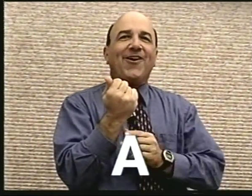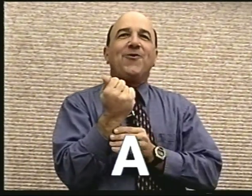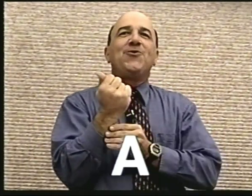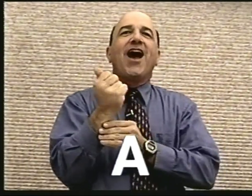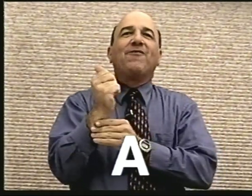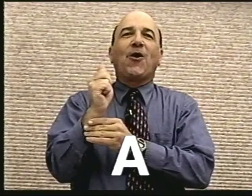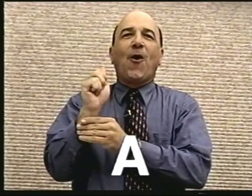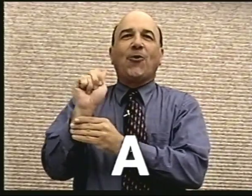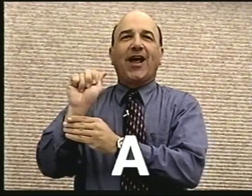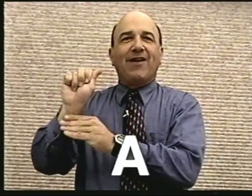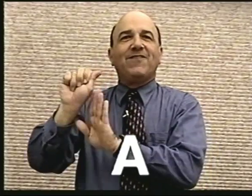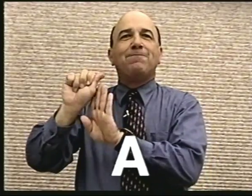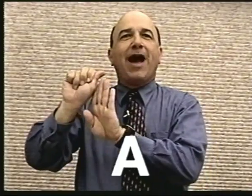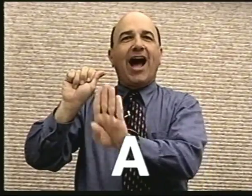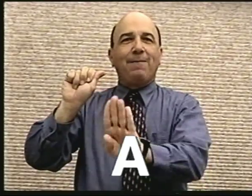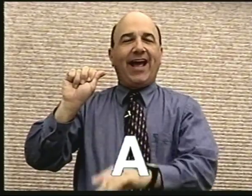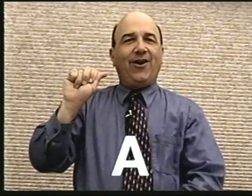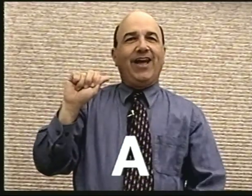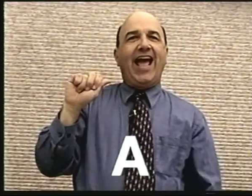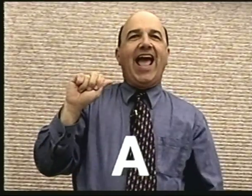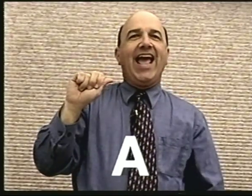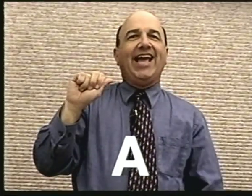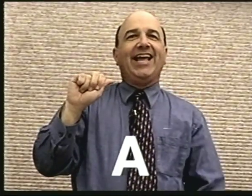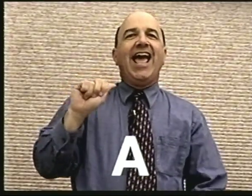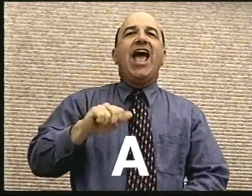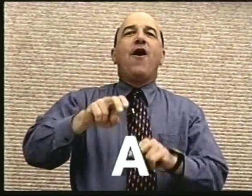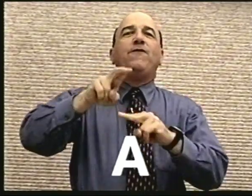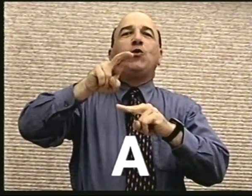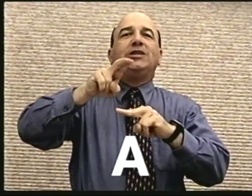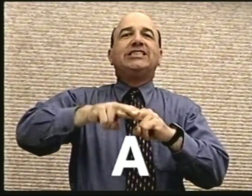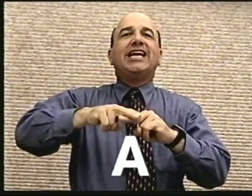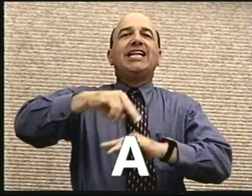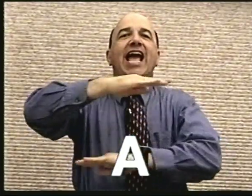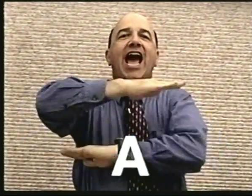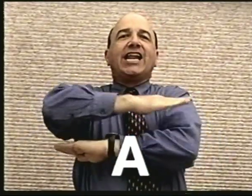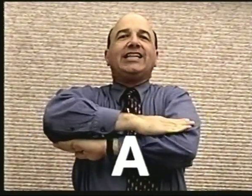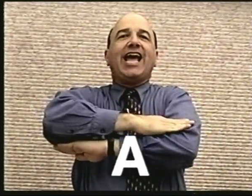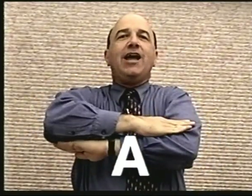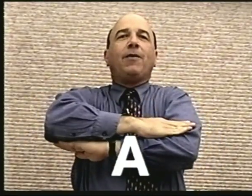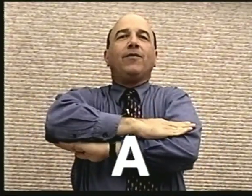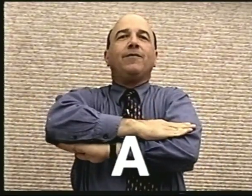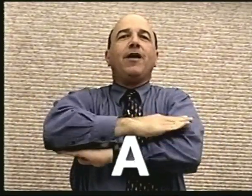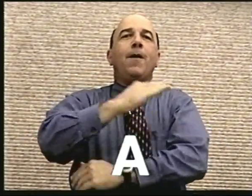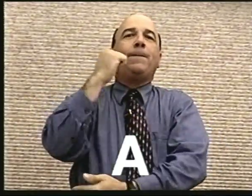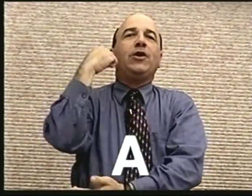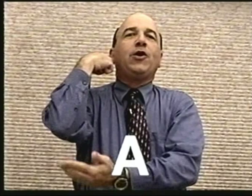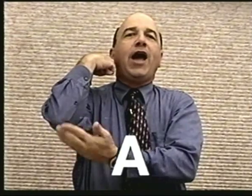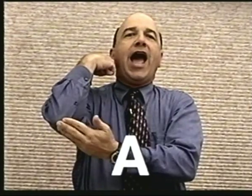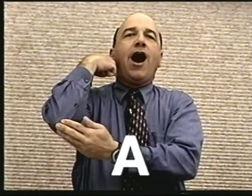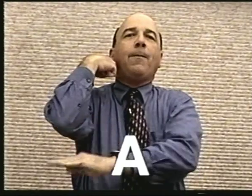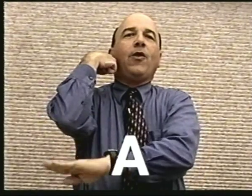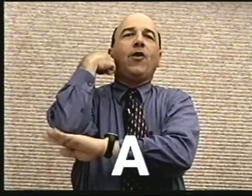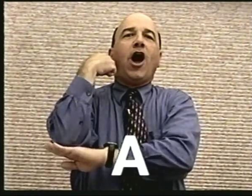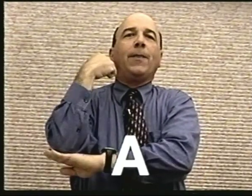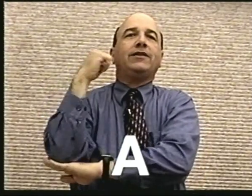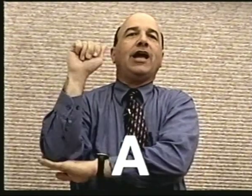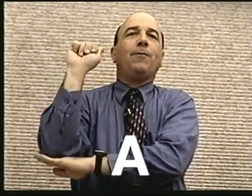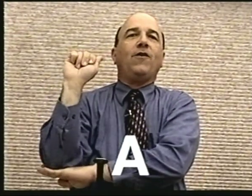You have to hold it palm out, A. If you are sitting at a table, put your elbow on the table